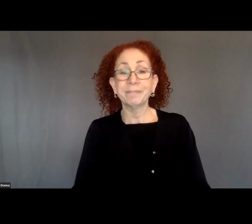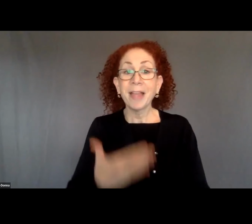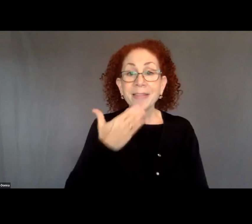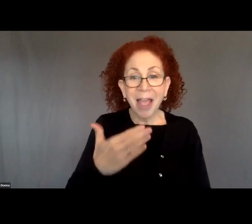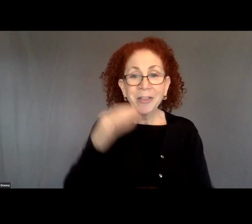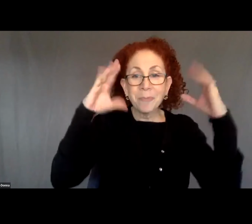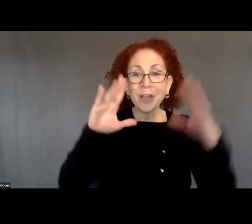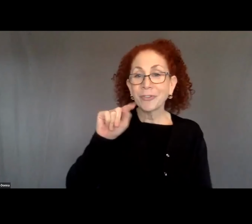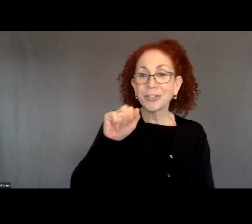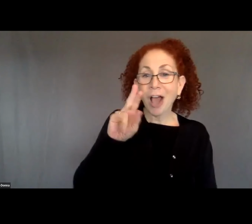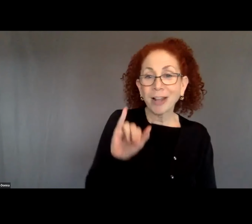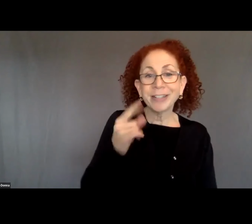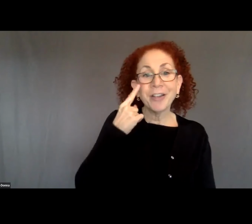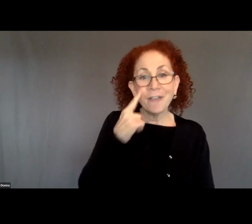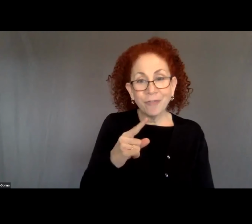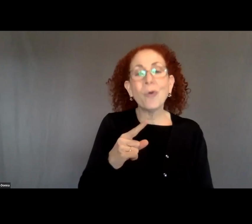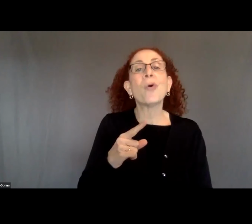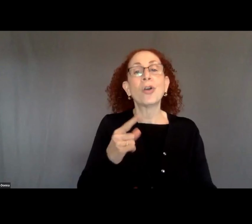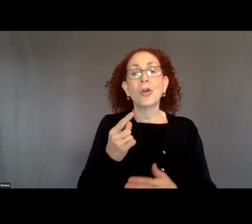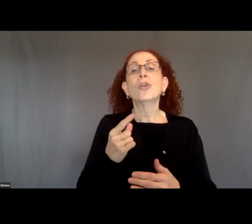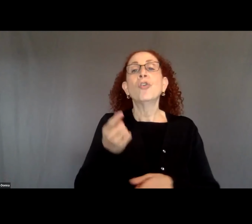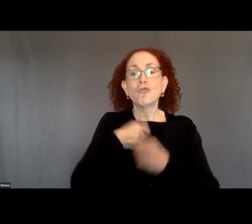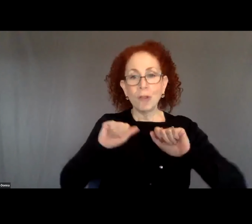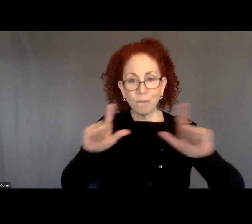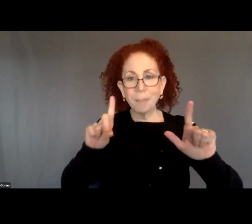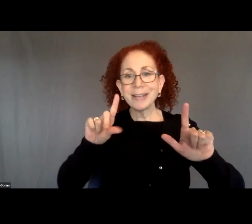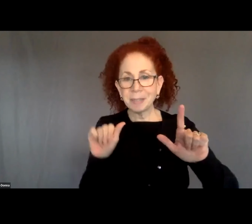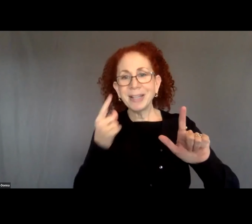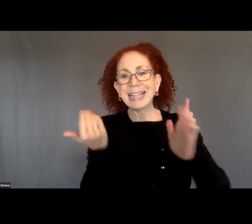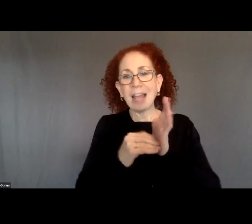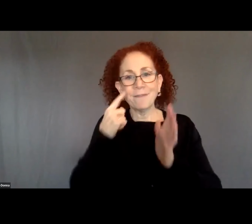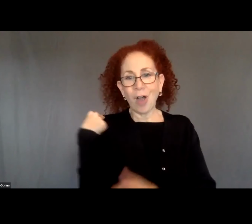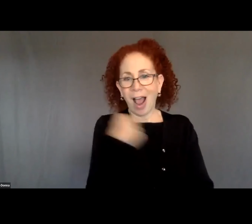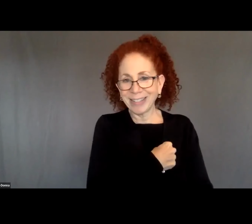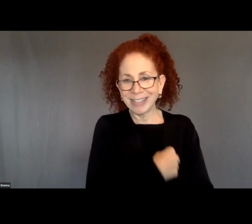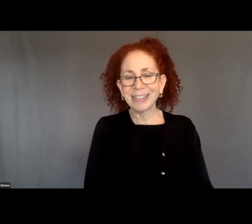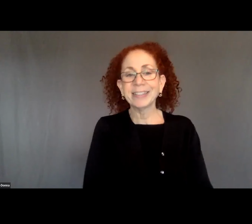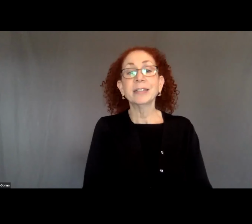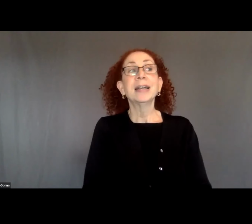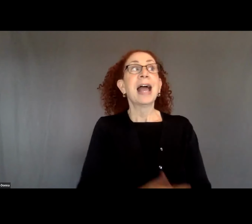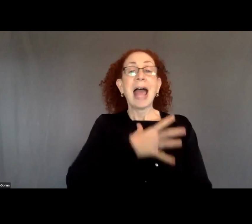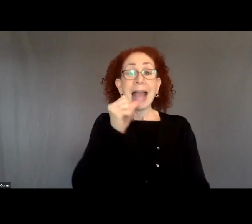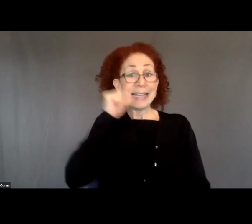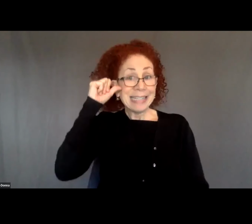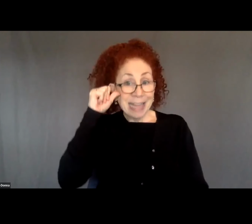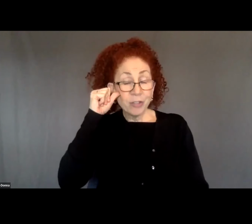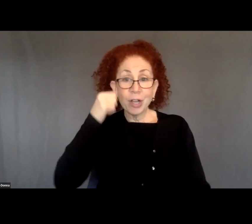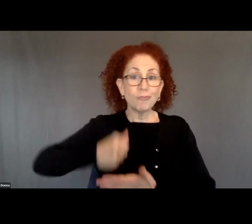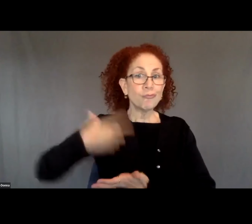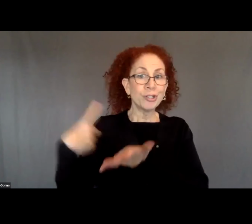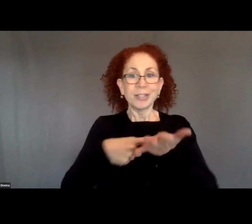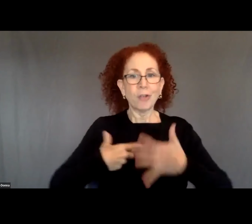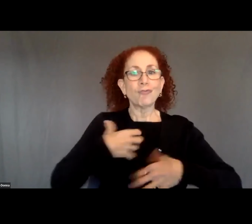Professor Tani, for reframing the disability frame again for us this morning and for recapping yesterday's rich